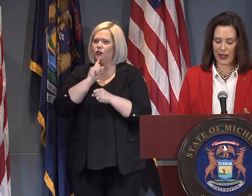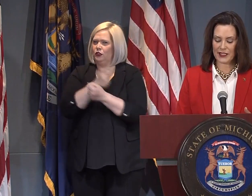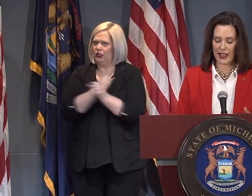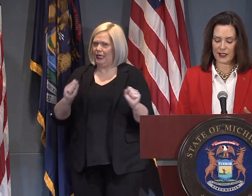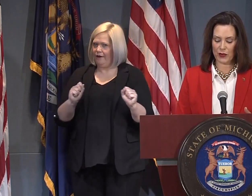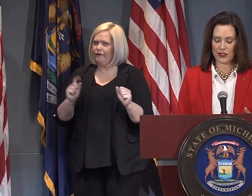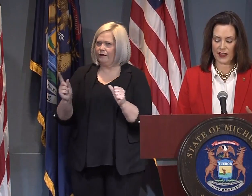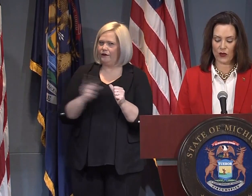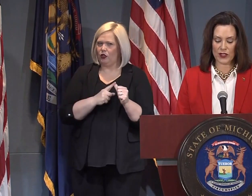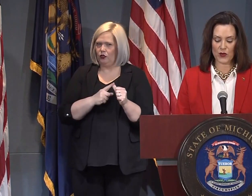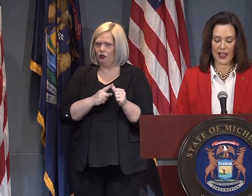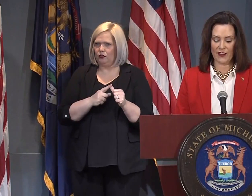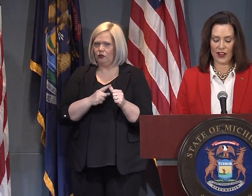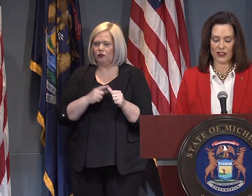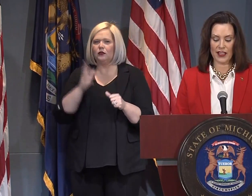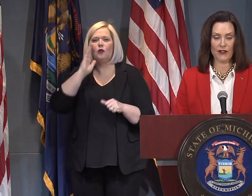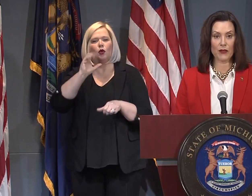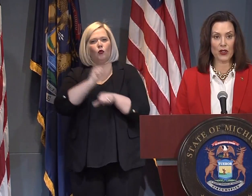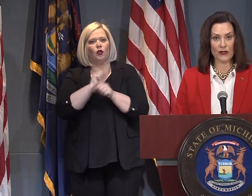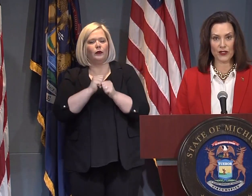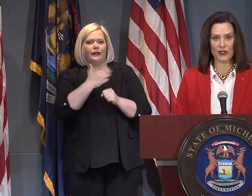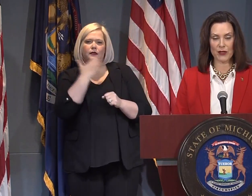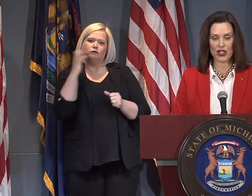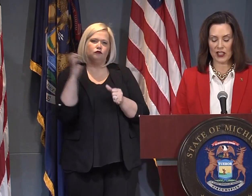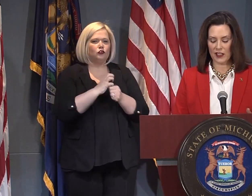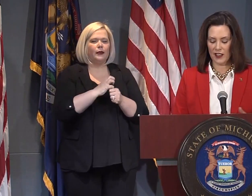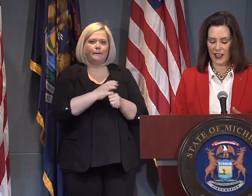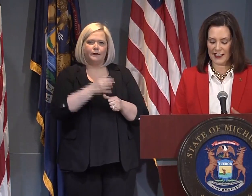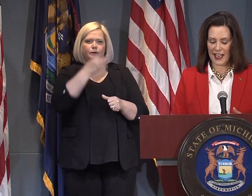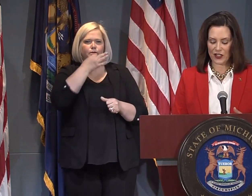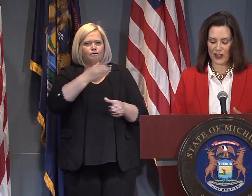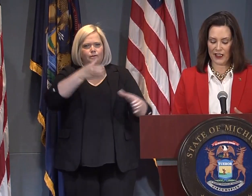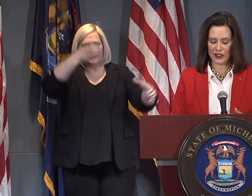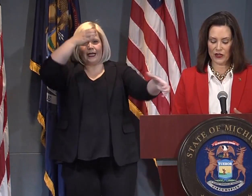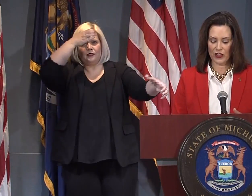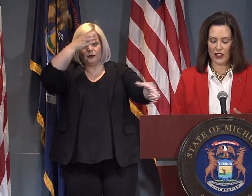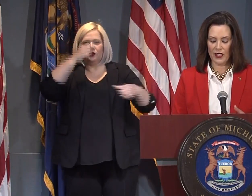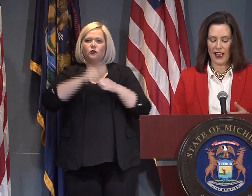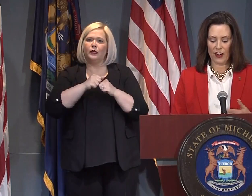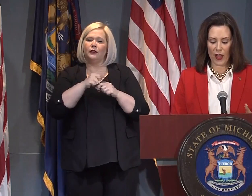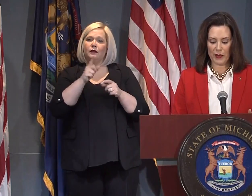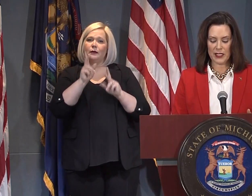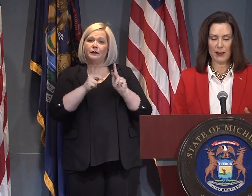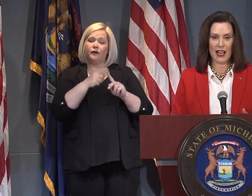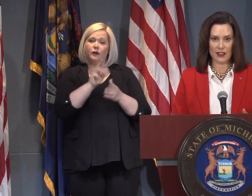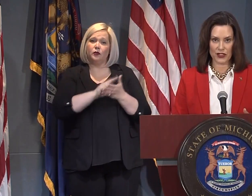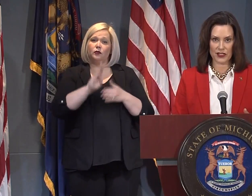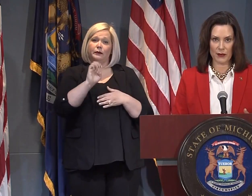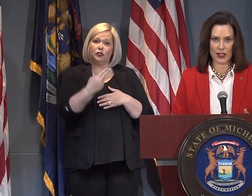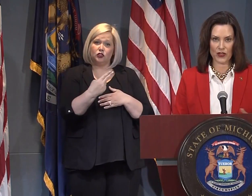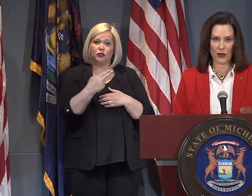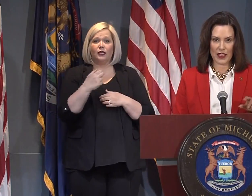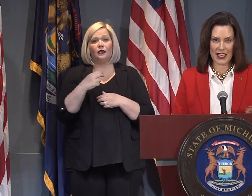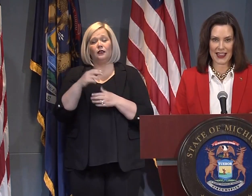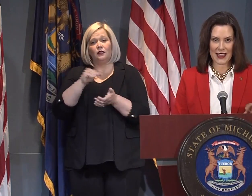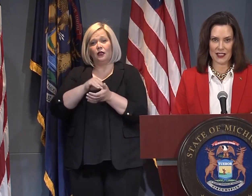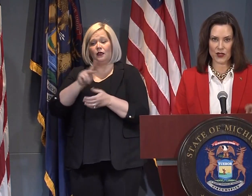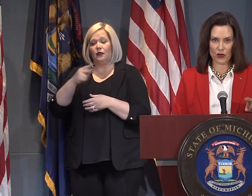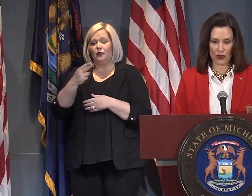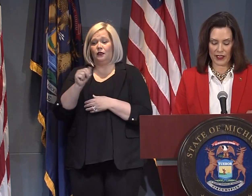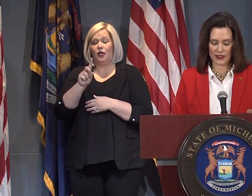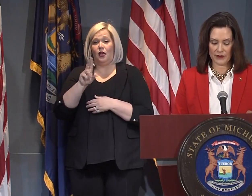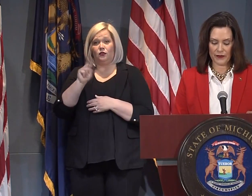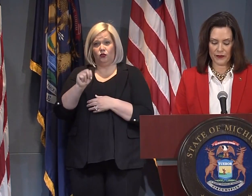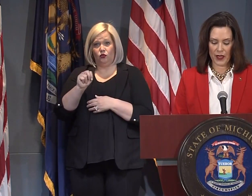best experts like the ones we have here today from the University of Michigan and Dr. Khaldun and our epidemiologists to make sure that we get